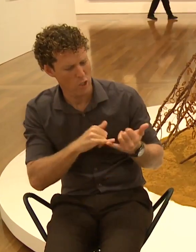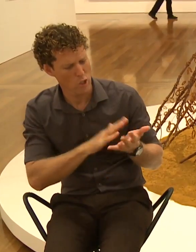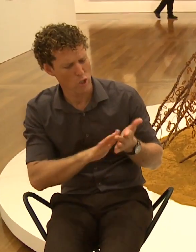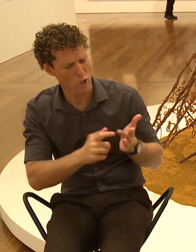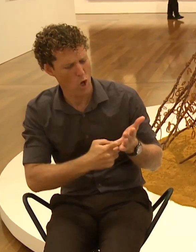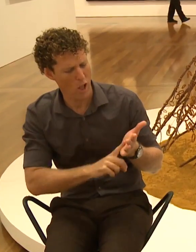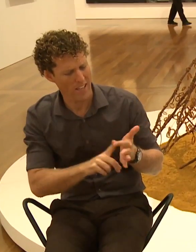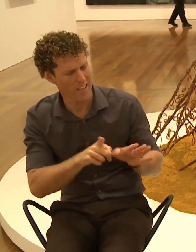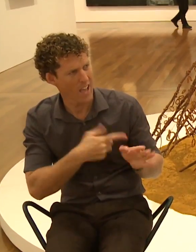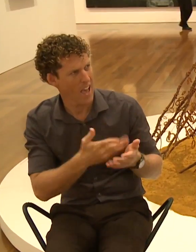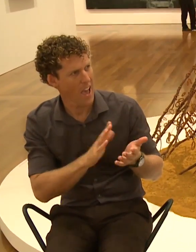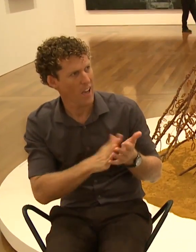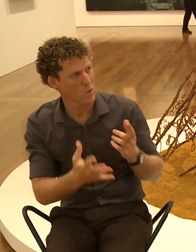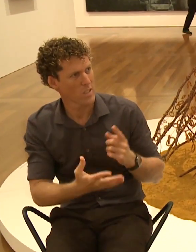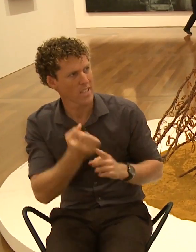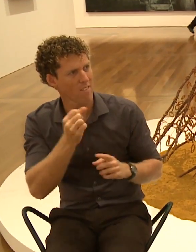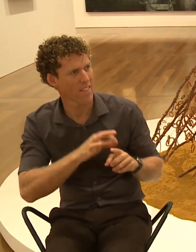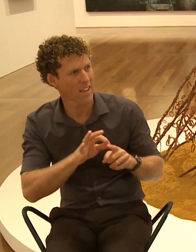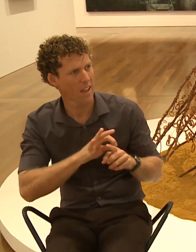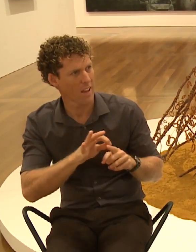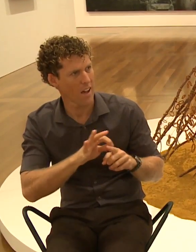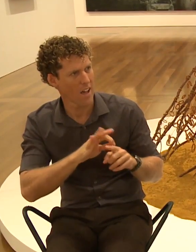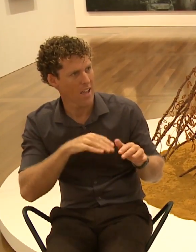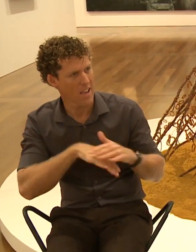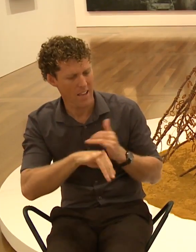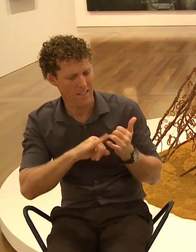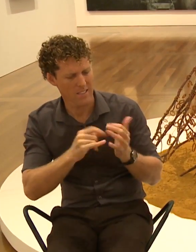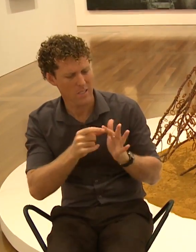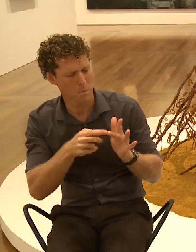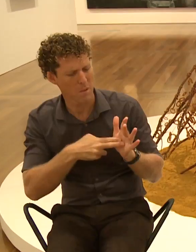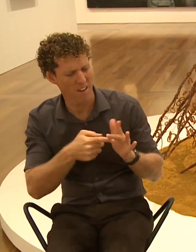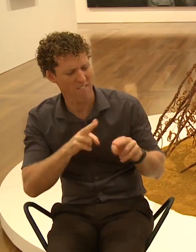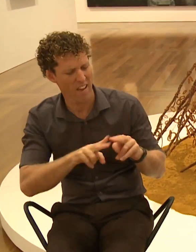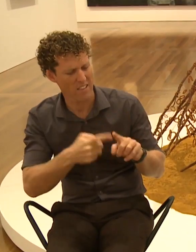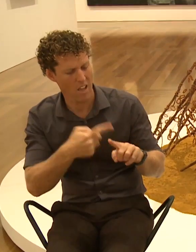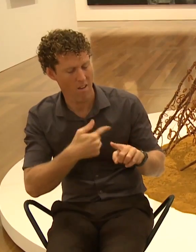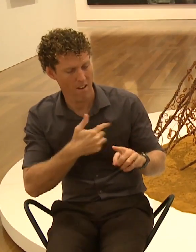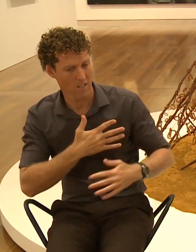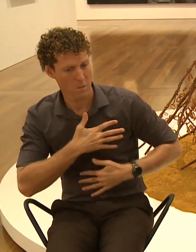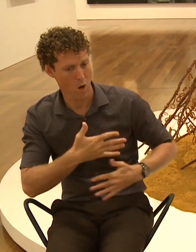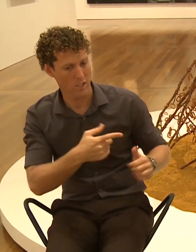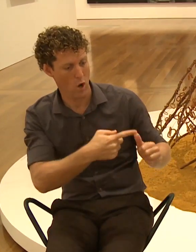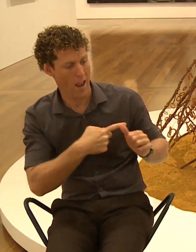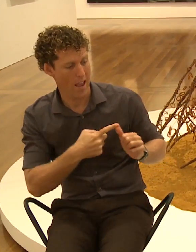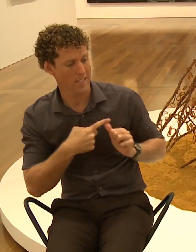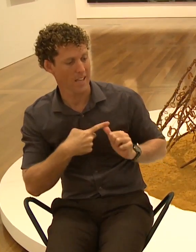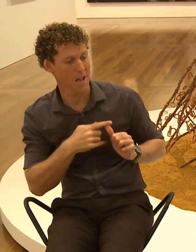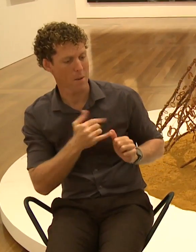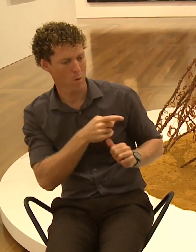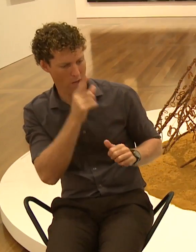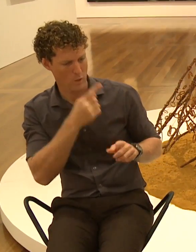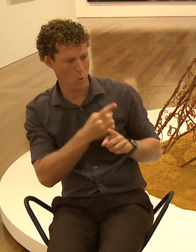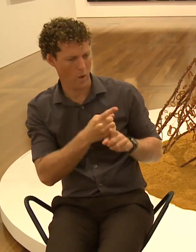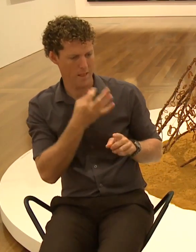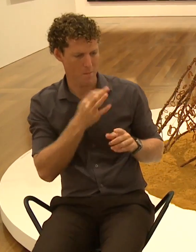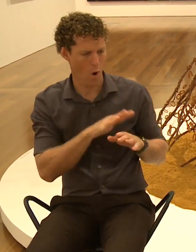actually discover the colour in the Spinifex? And I was very surprised at her answer. And she also might talk a little bit more about the colour